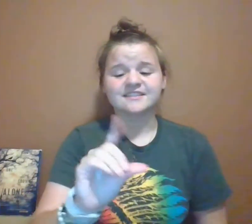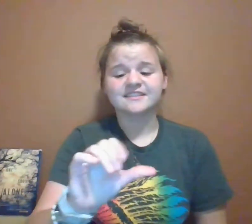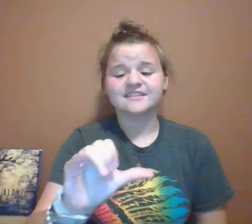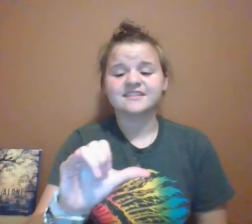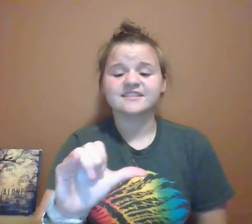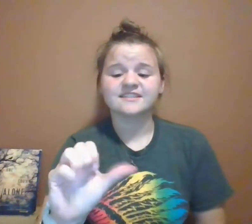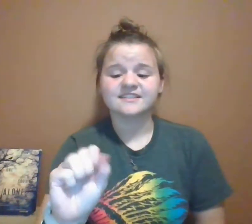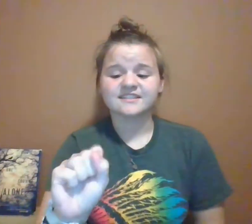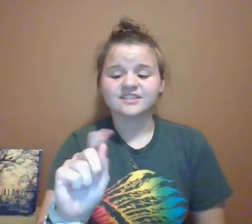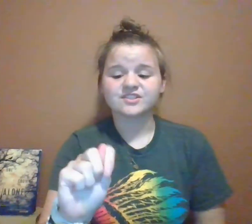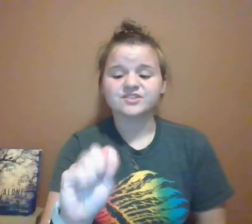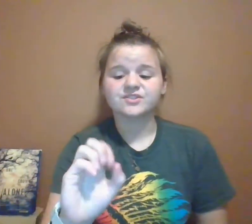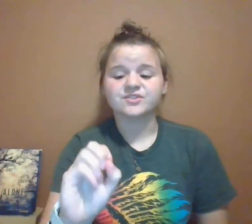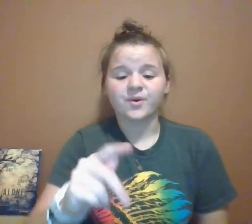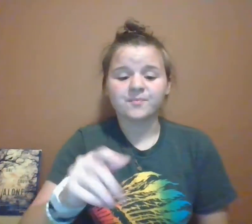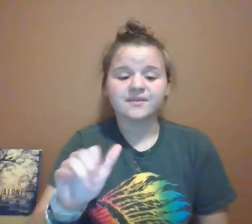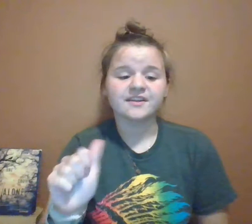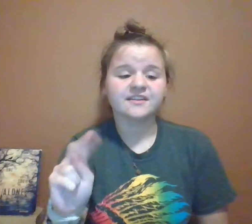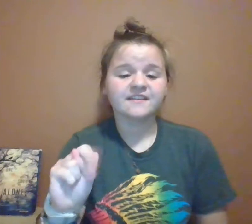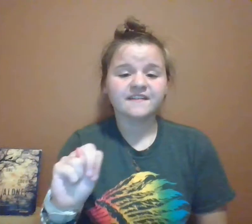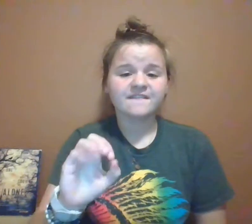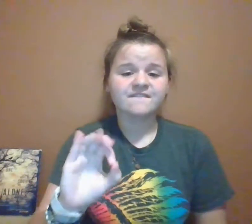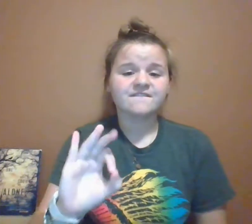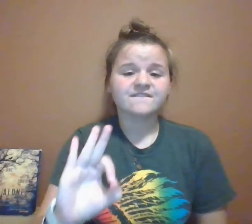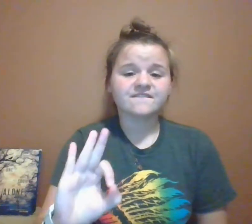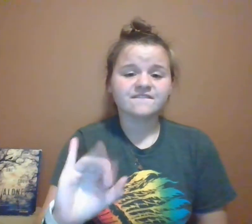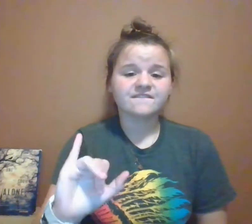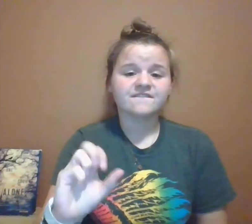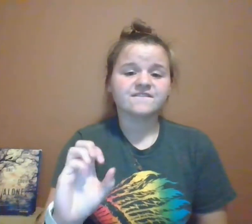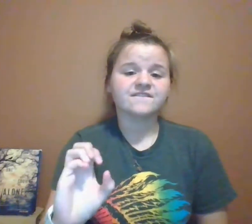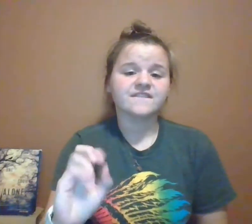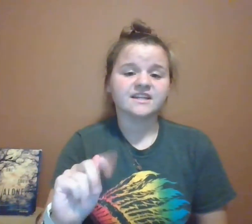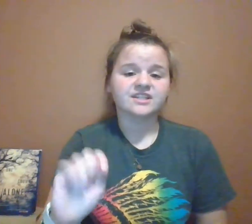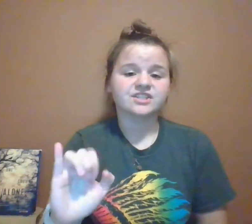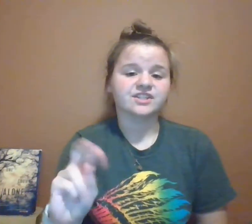dystopian fiction.